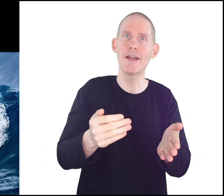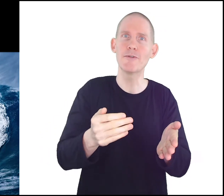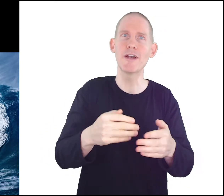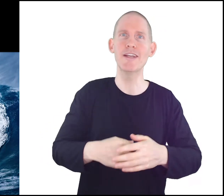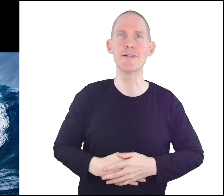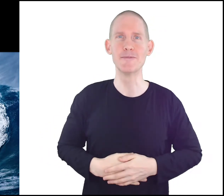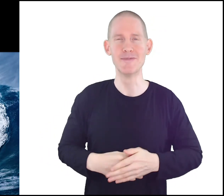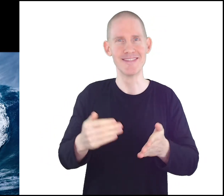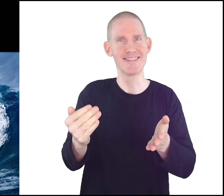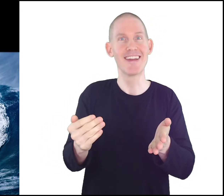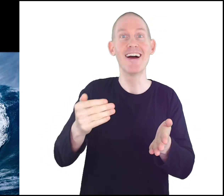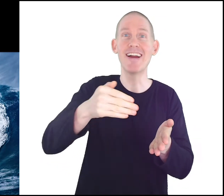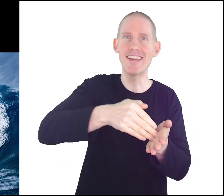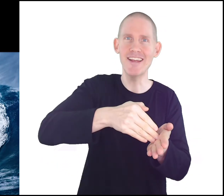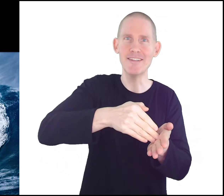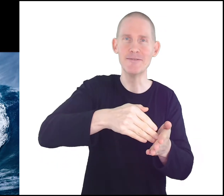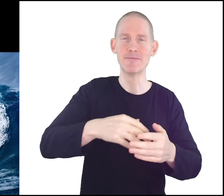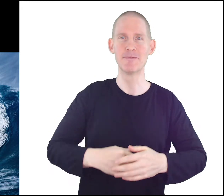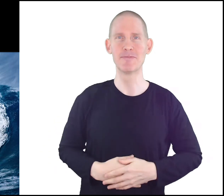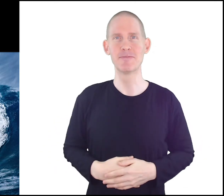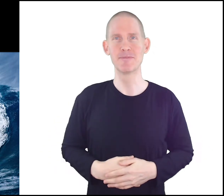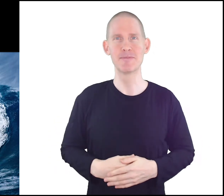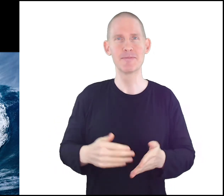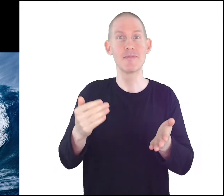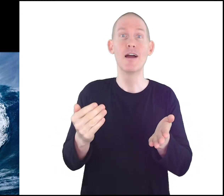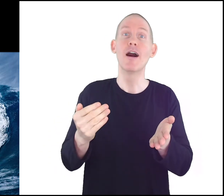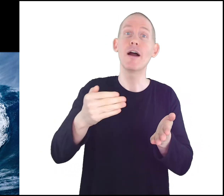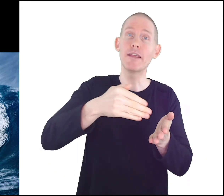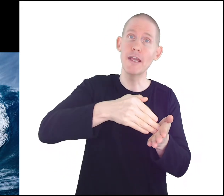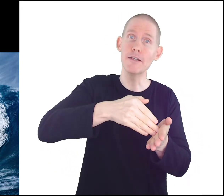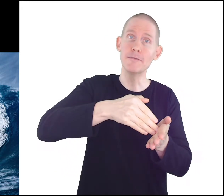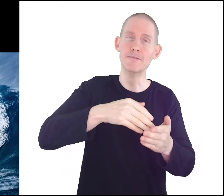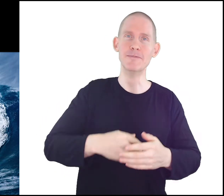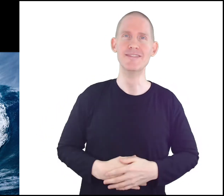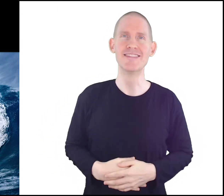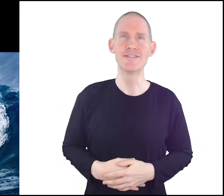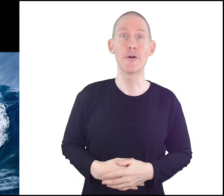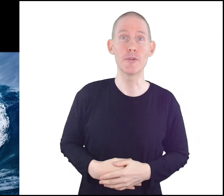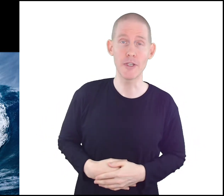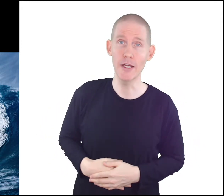right here. Again. Again. From the side.